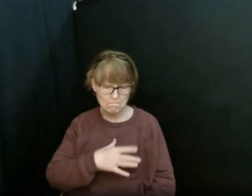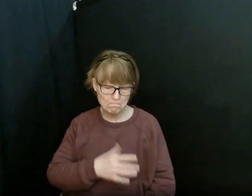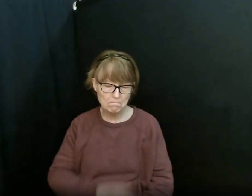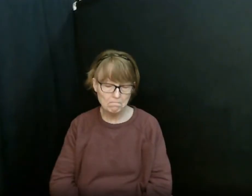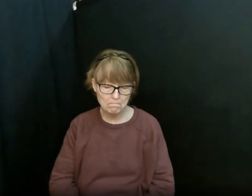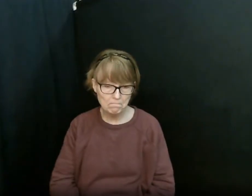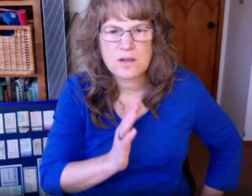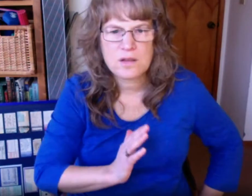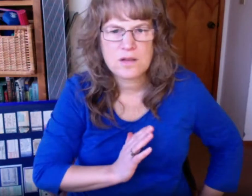Okay.